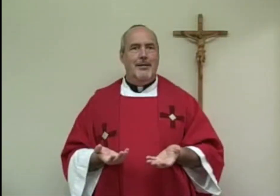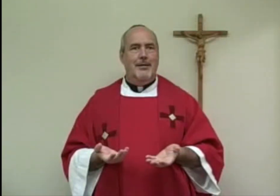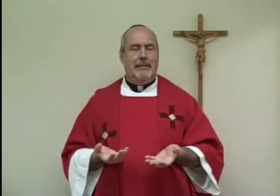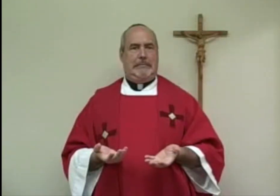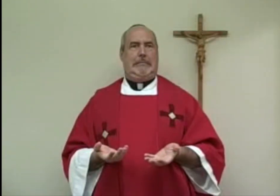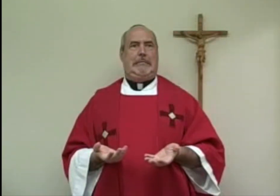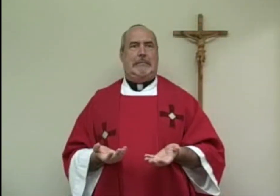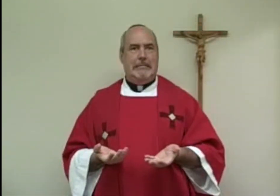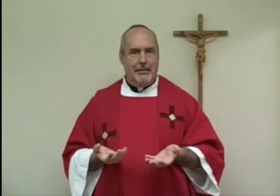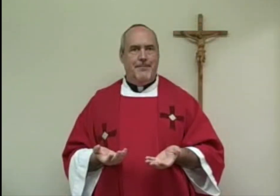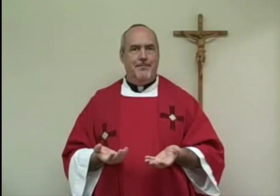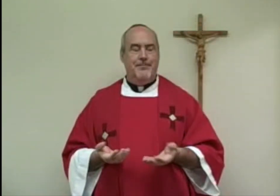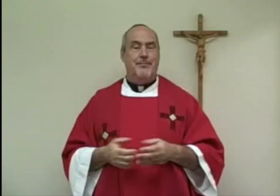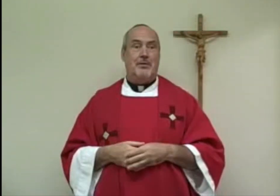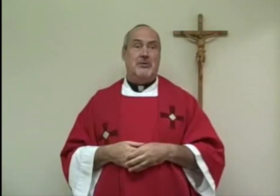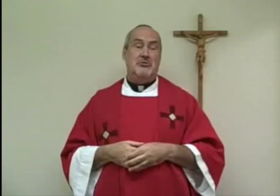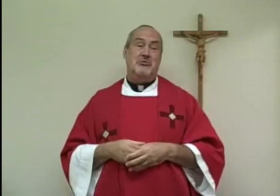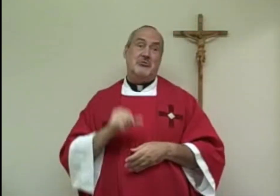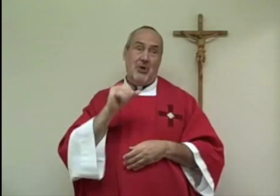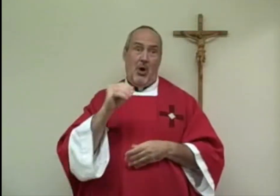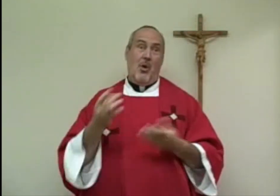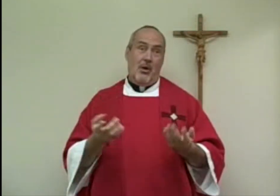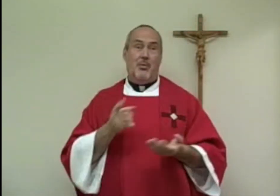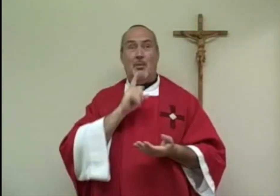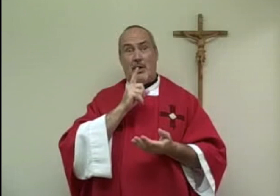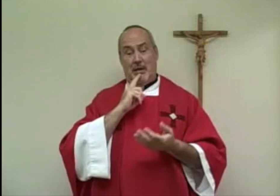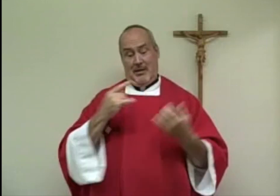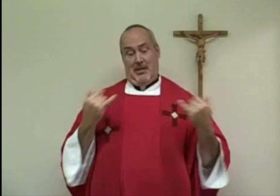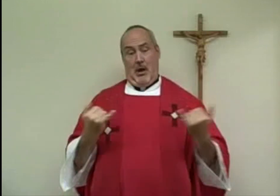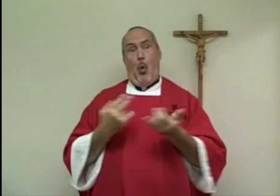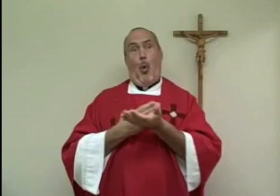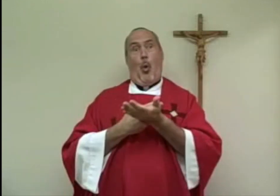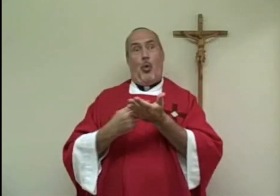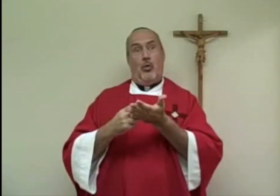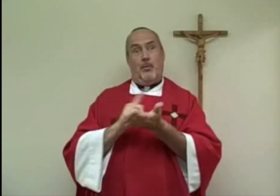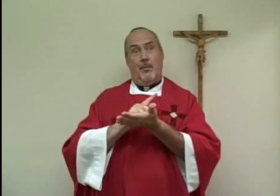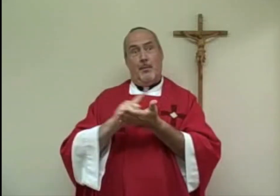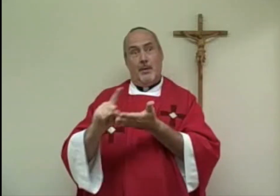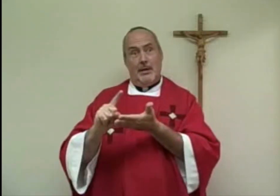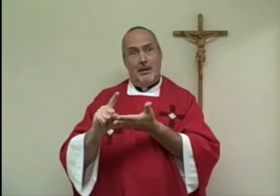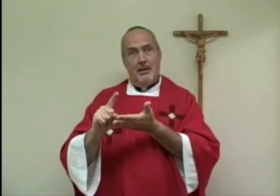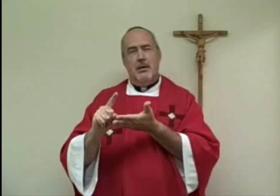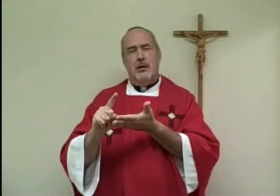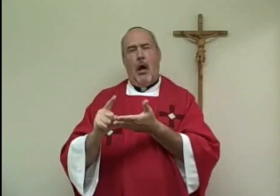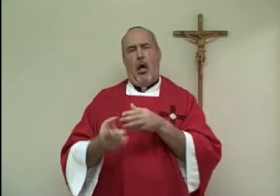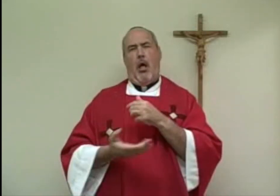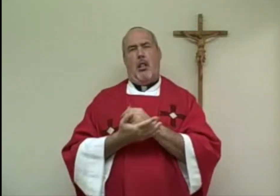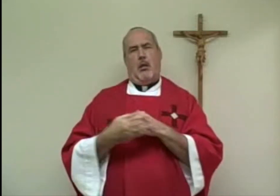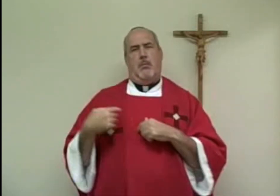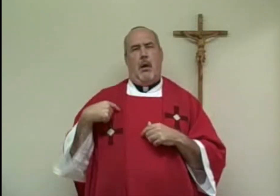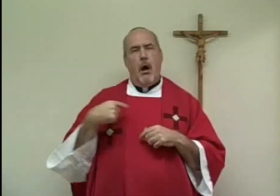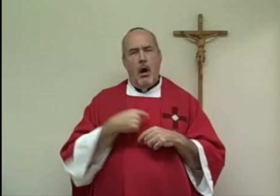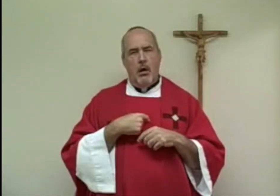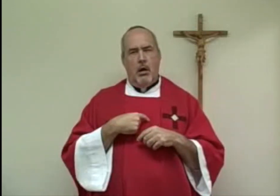love, and that we're supposed to be doing his work? So really, during this Holy